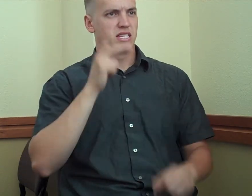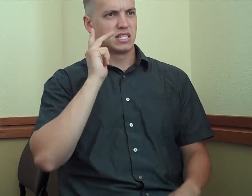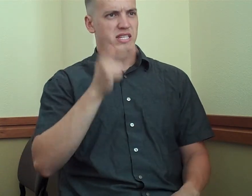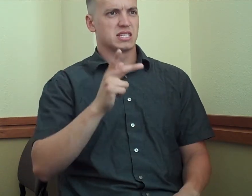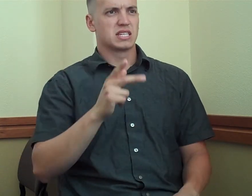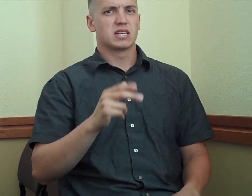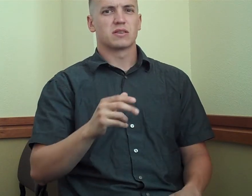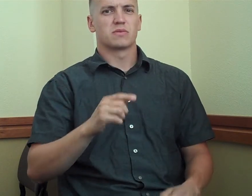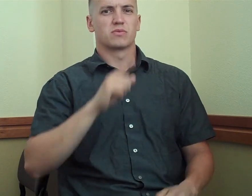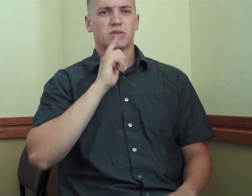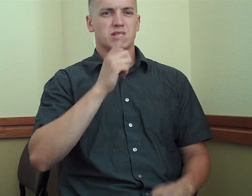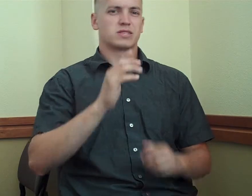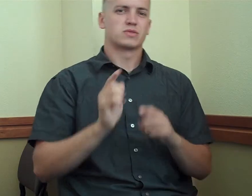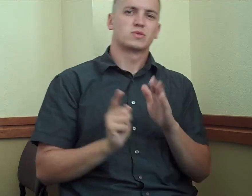of words I didn't know. I'm going to reread that.